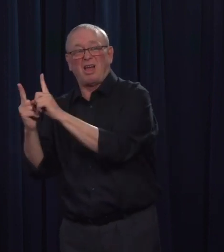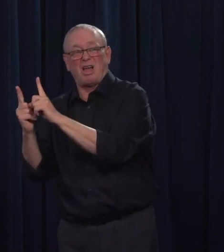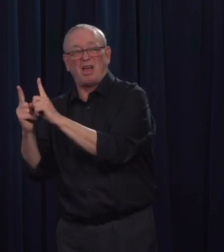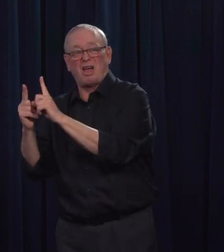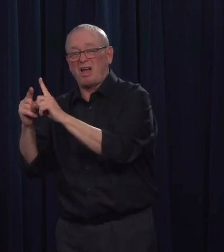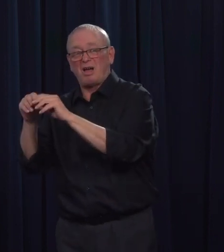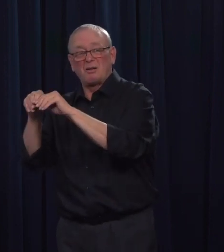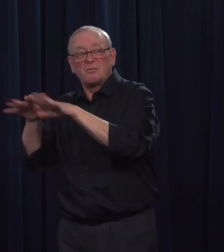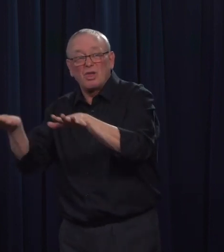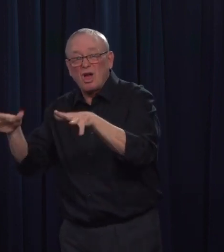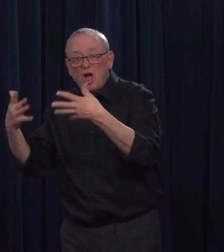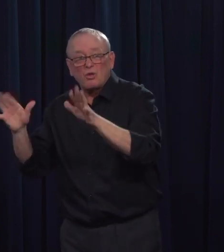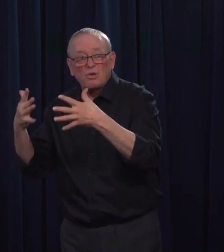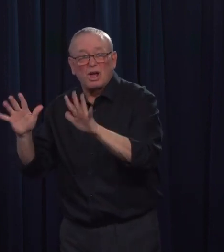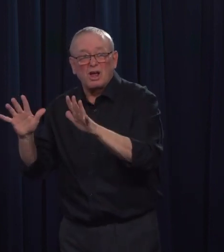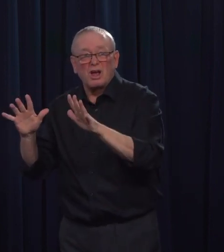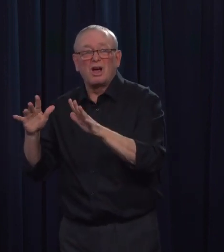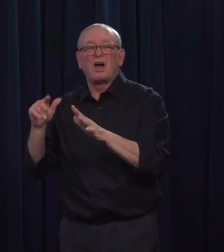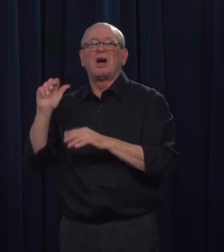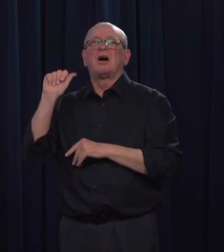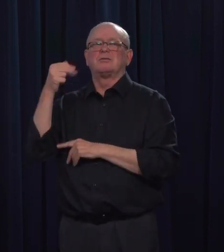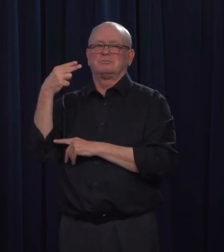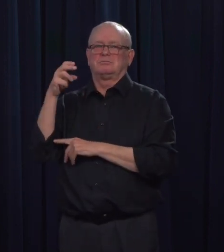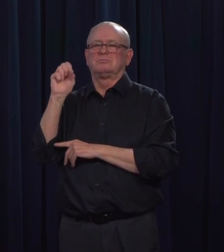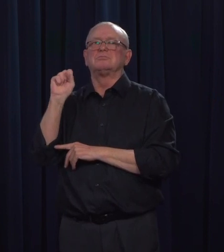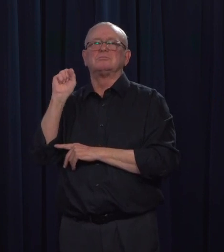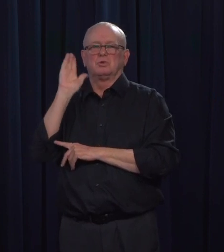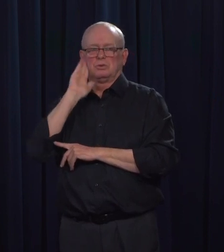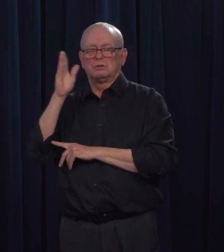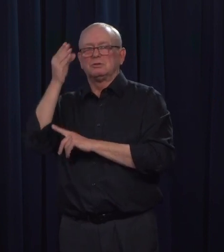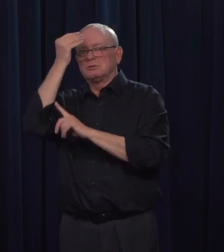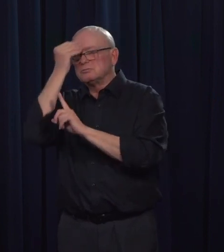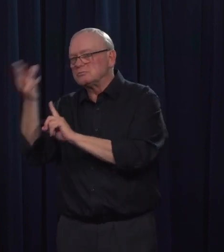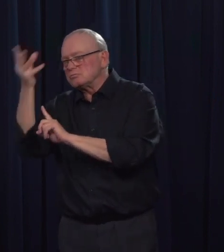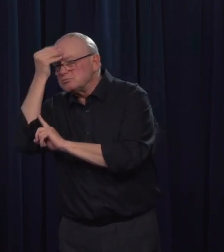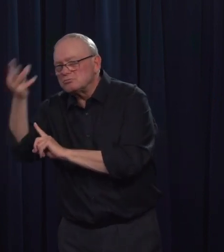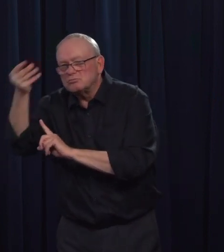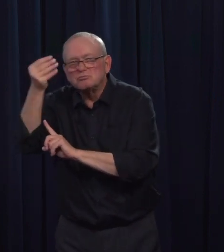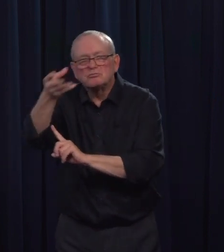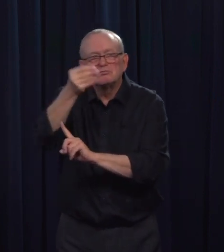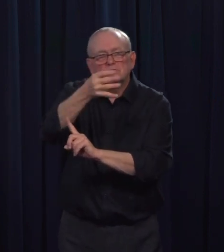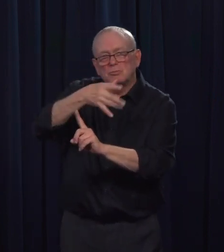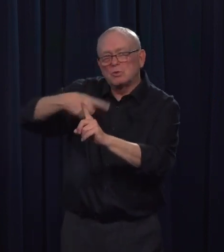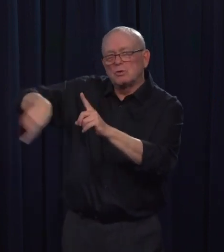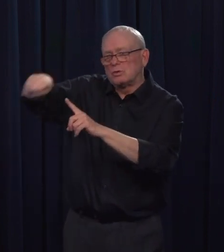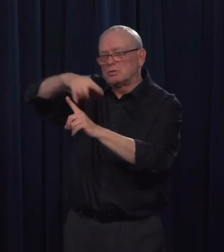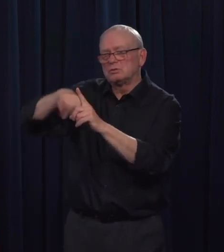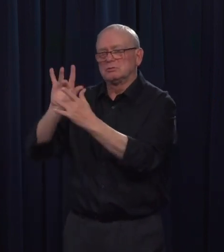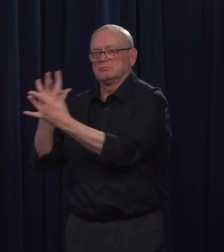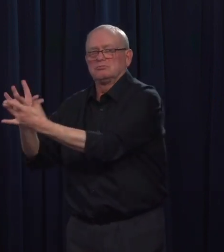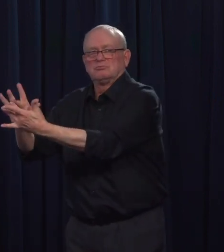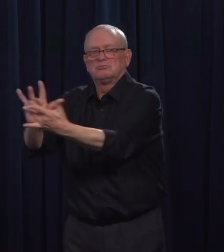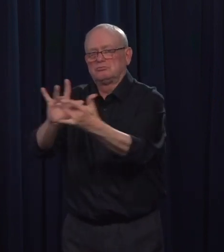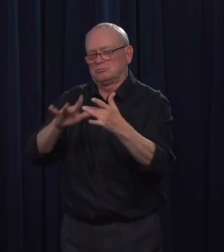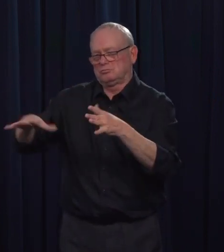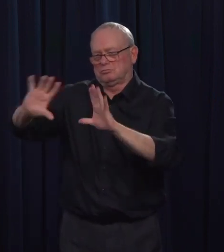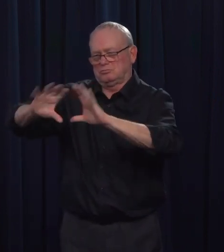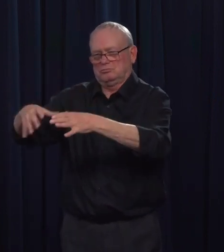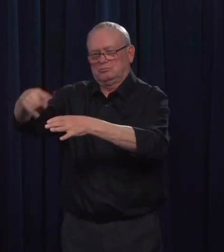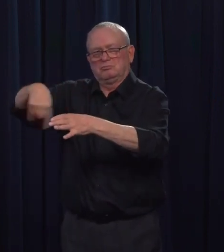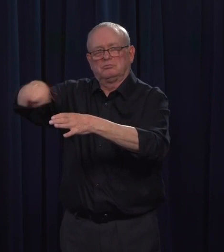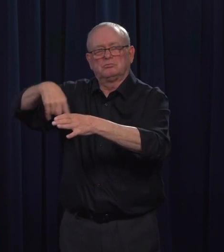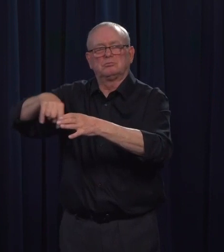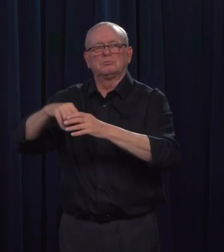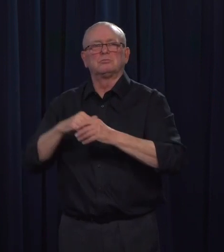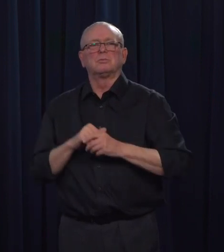care facility, then all of those people would be notified. And anyone who had symptoms that was consistent with COVID, and